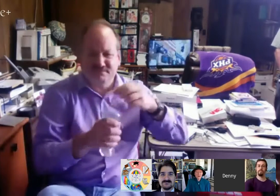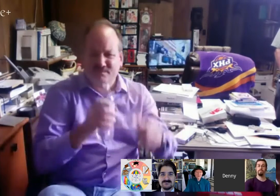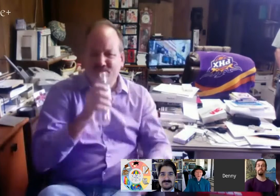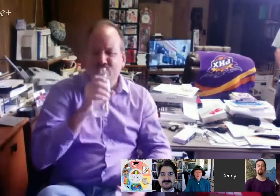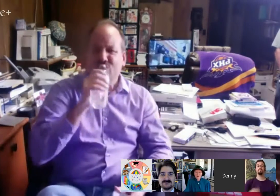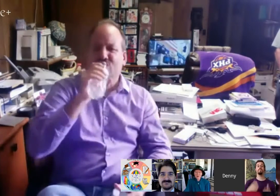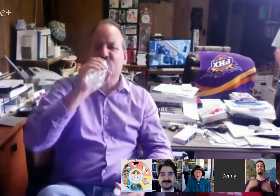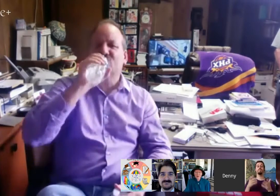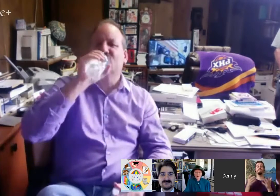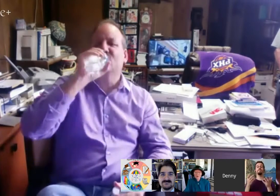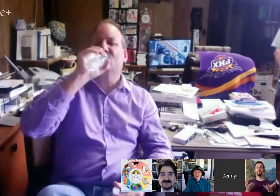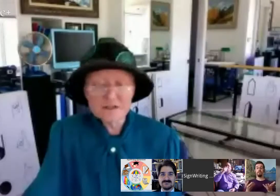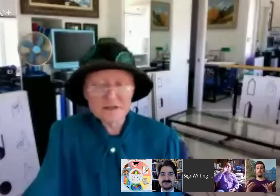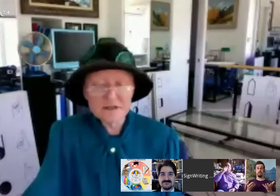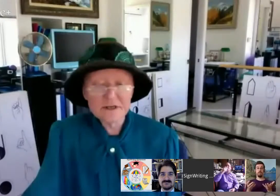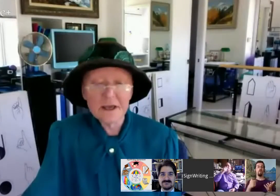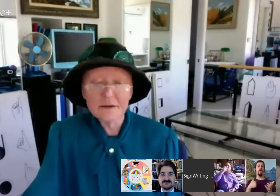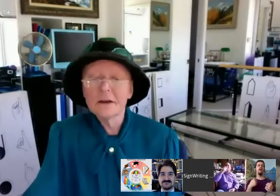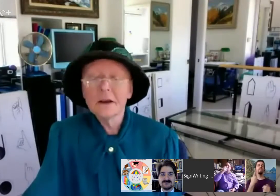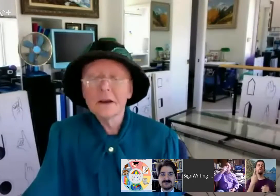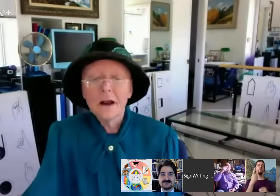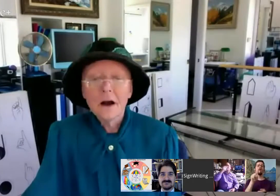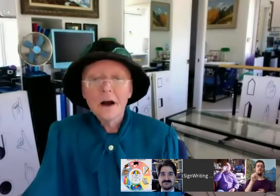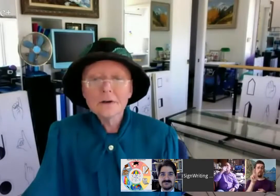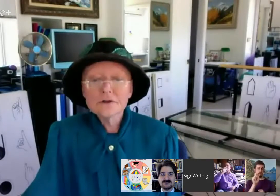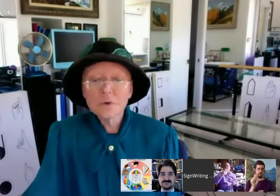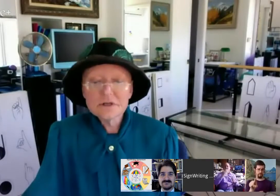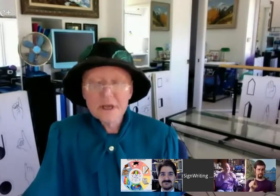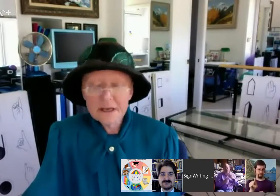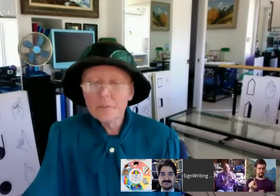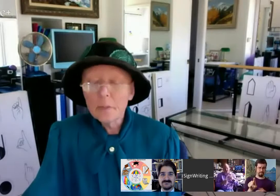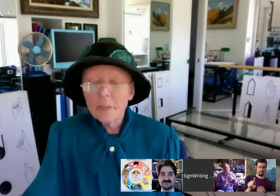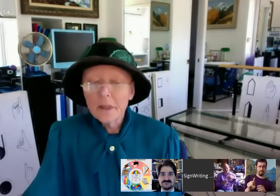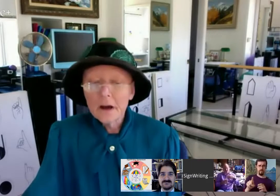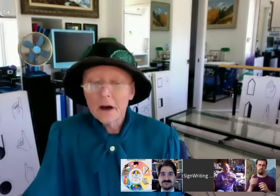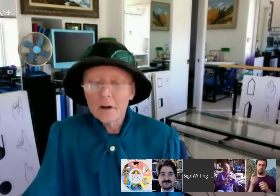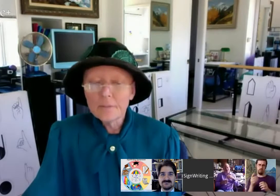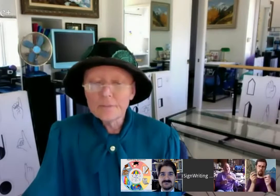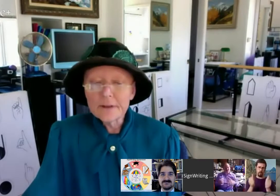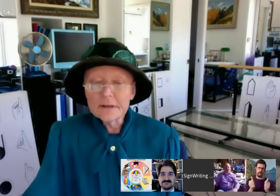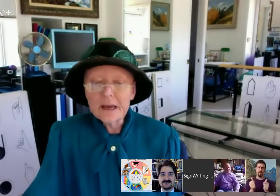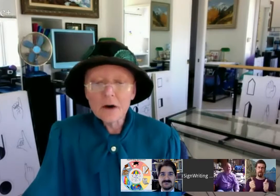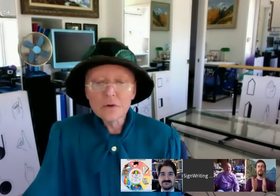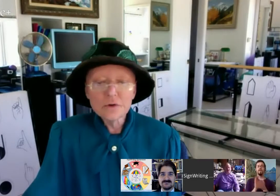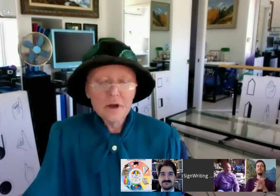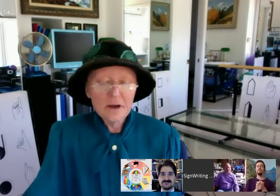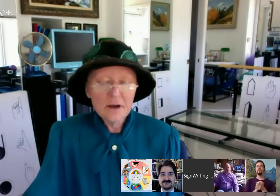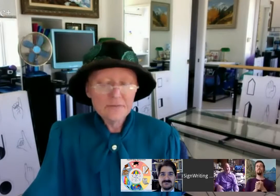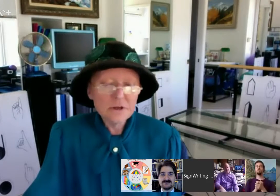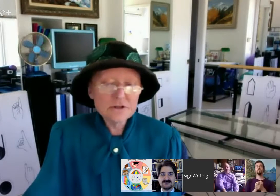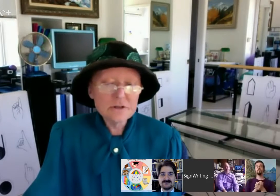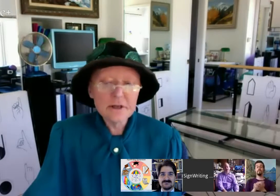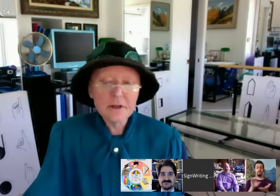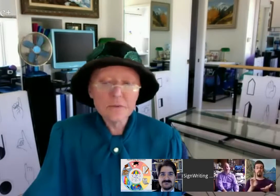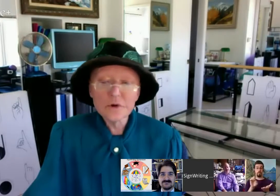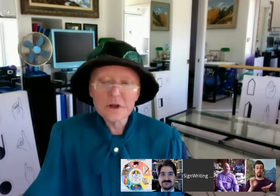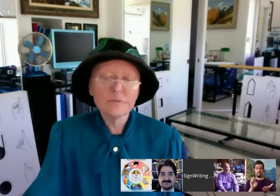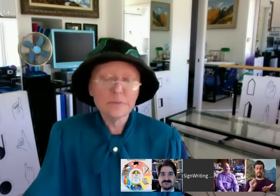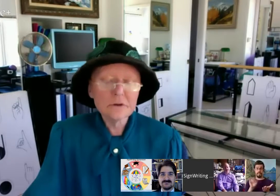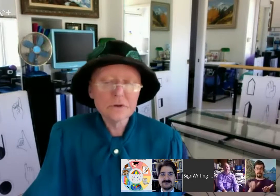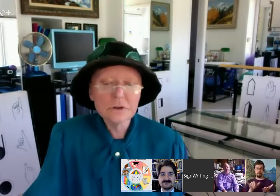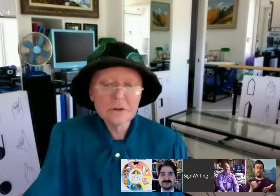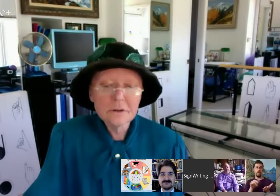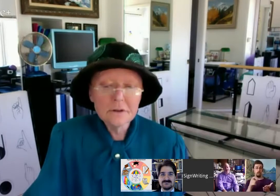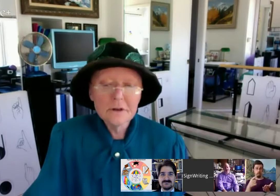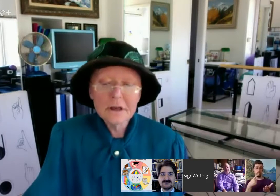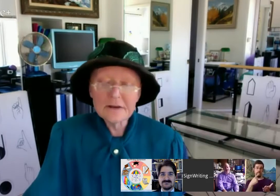So I will ask one quick question once again. So Denny, now you have told us that it